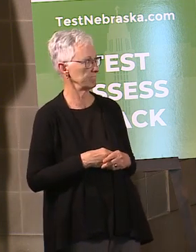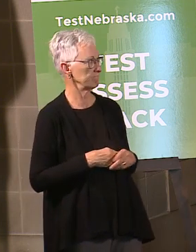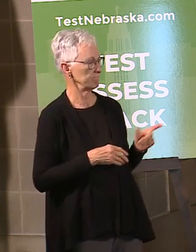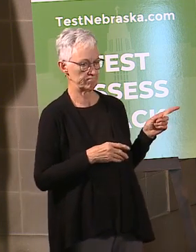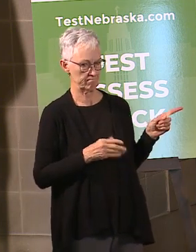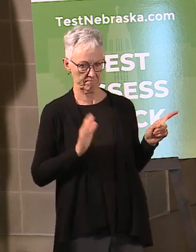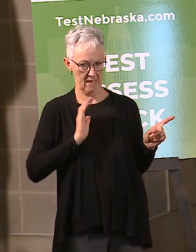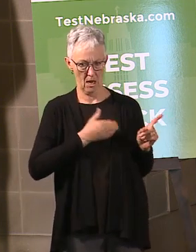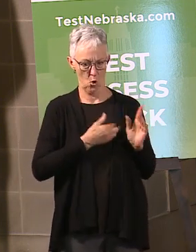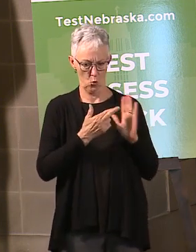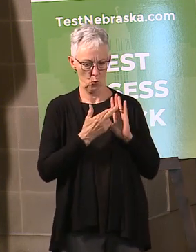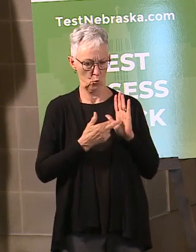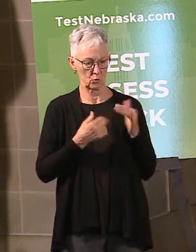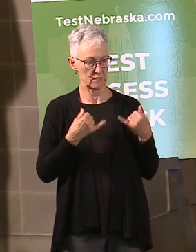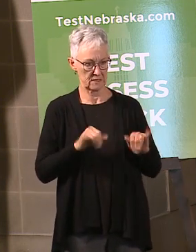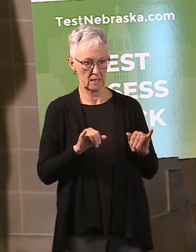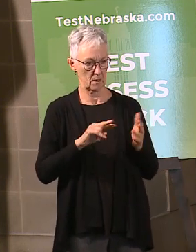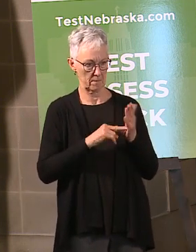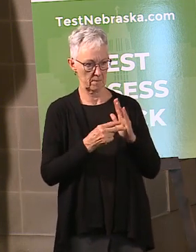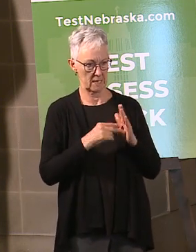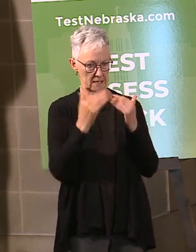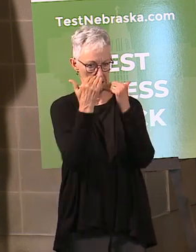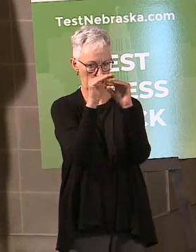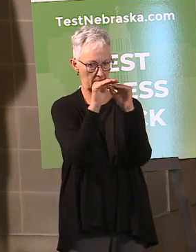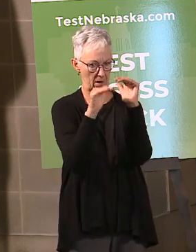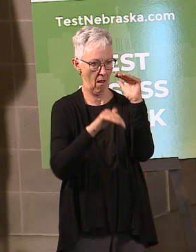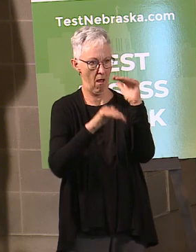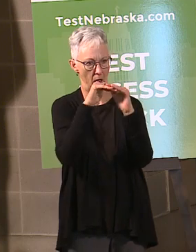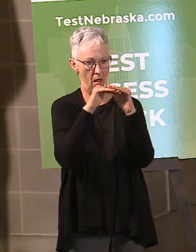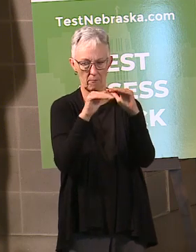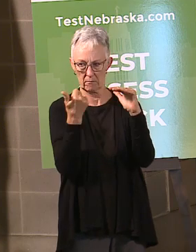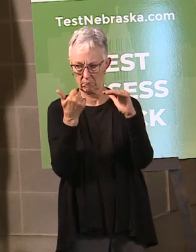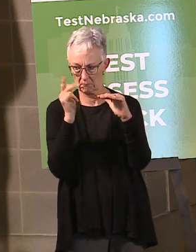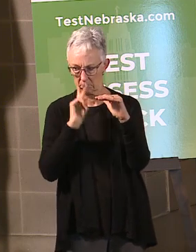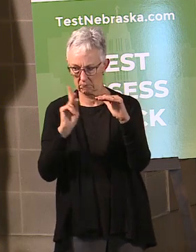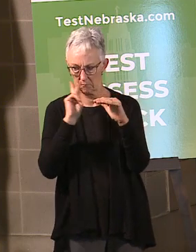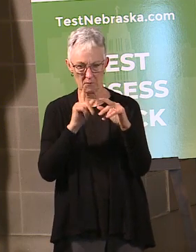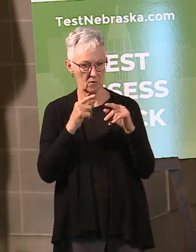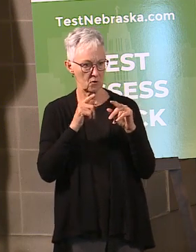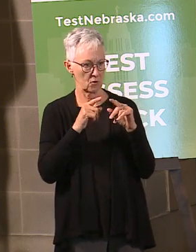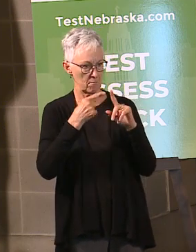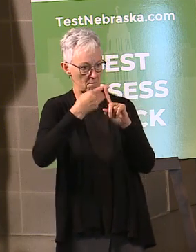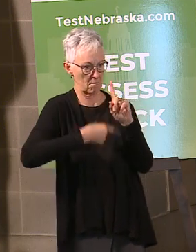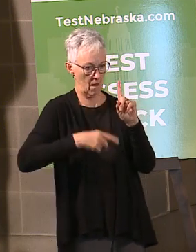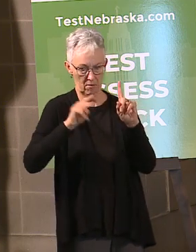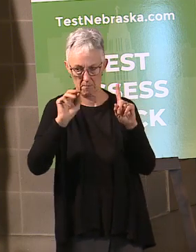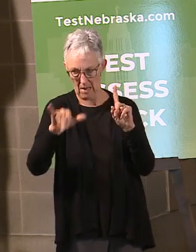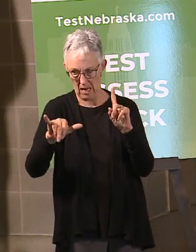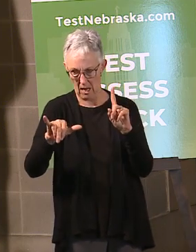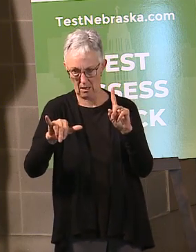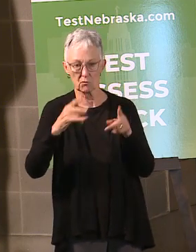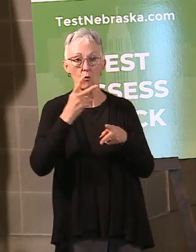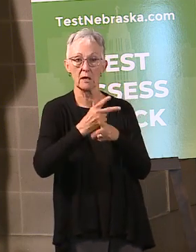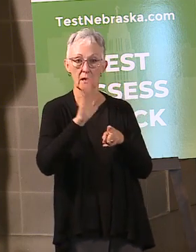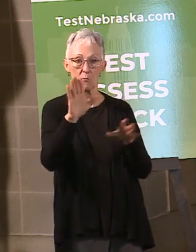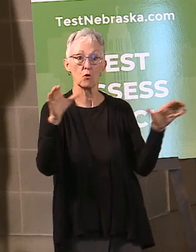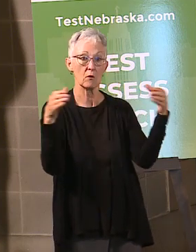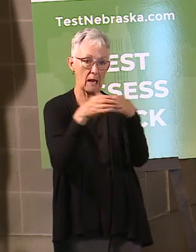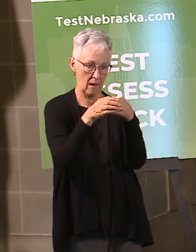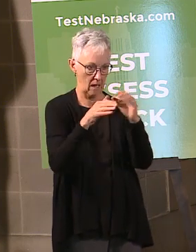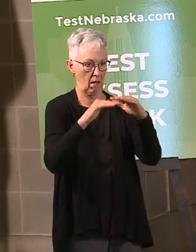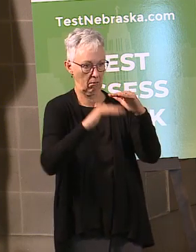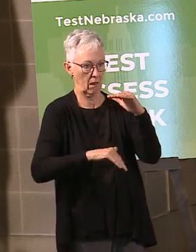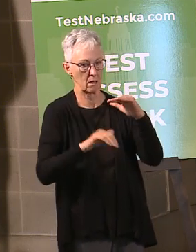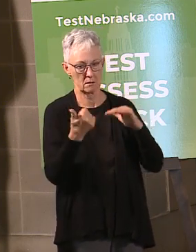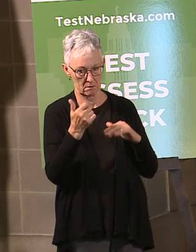in place for the month of May. So please keep your gatherings to 10 people or less here for Memorial Day. So best practice would actually be